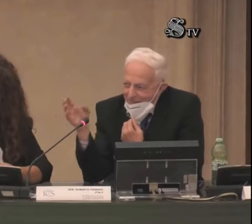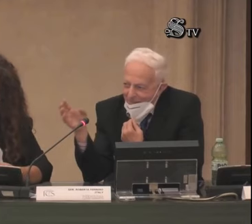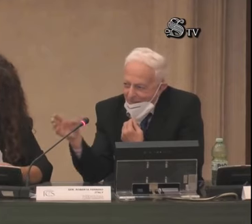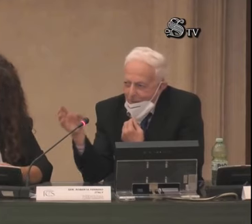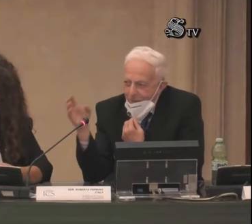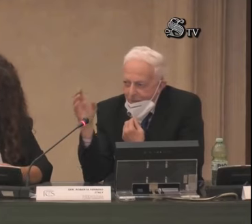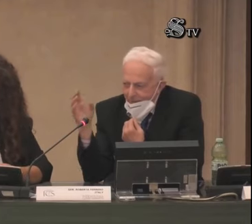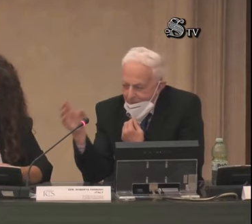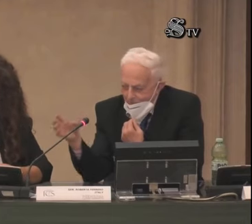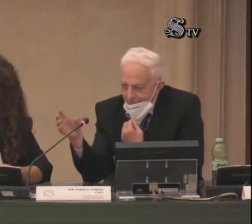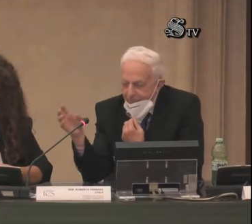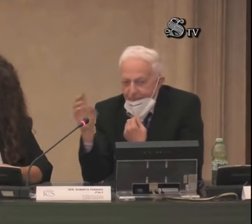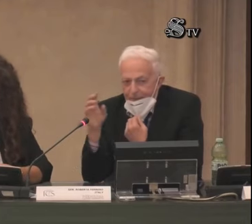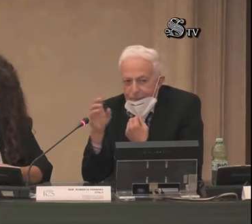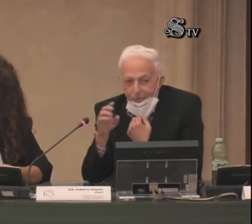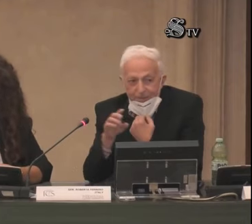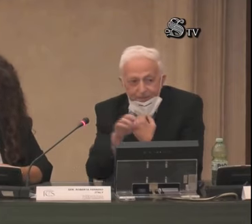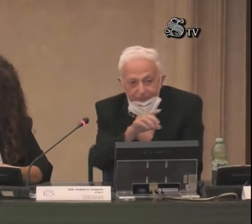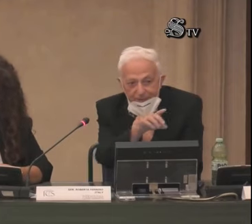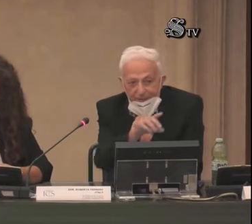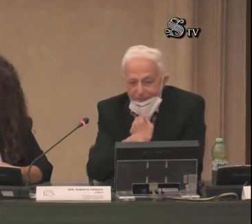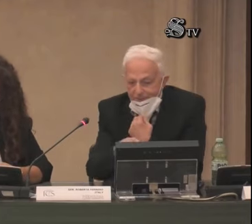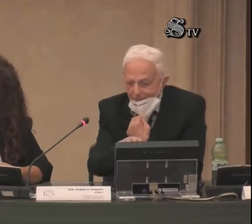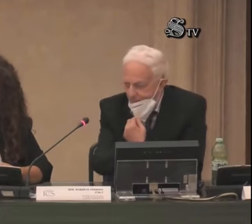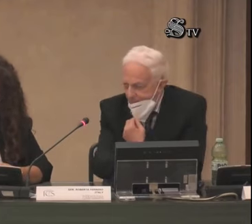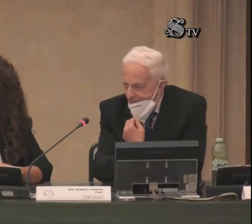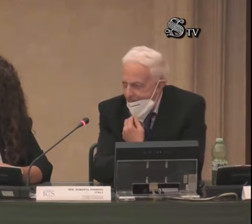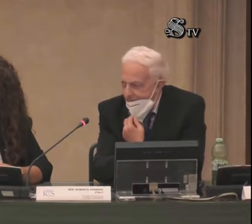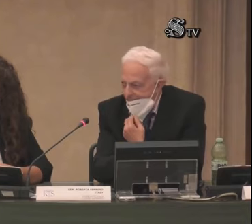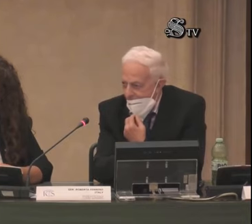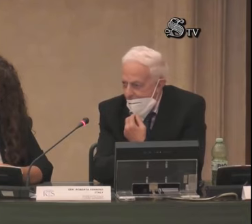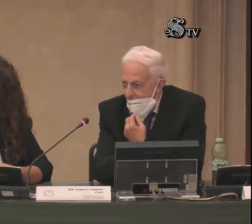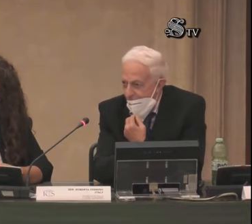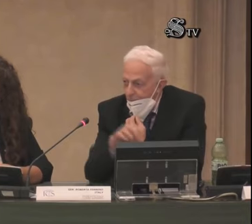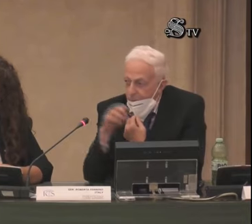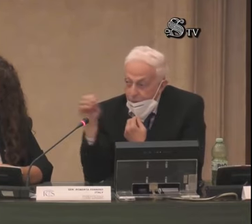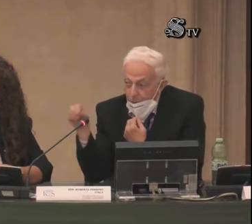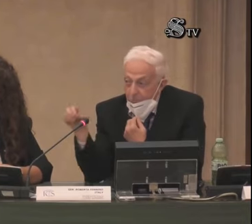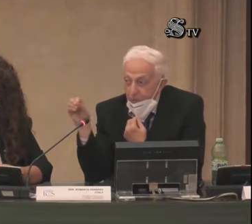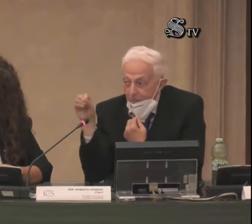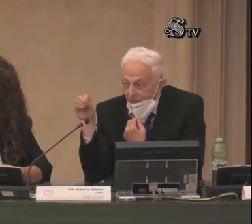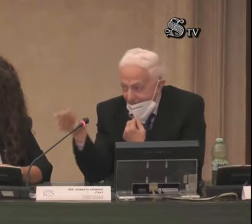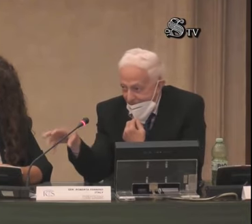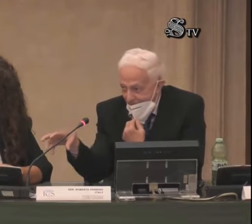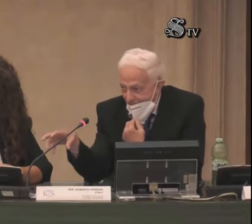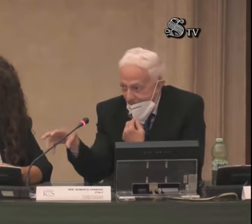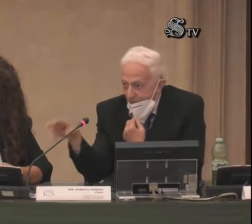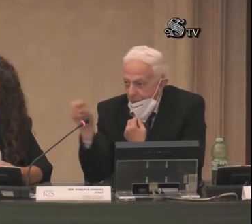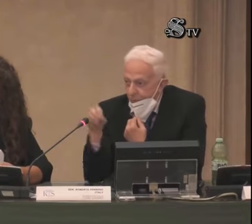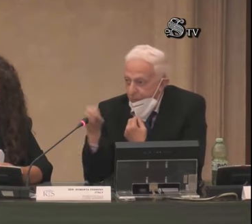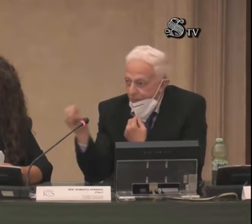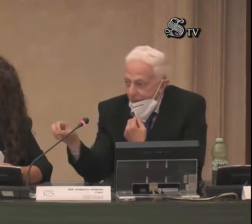500 metabolic pathway. So this is very interesting to present this type of thing because show the